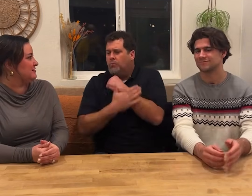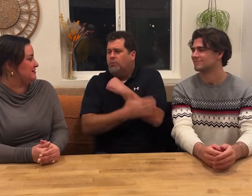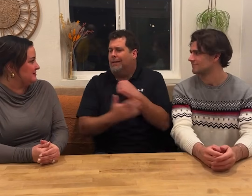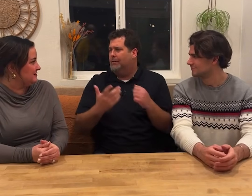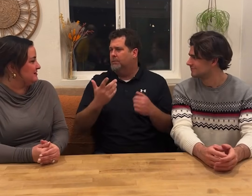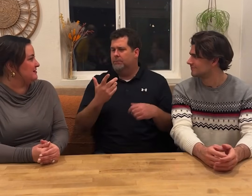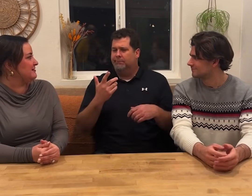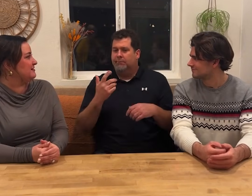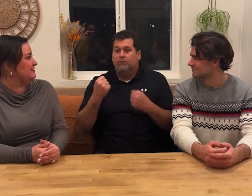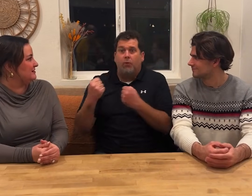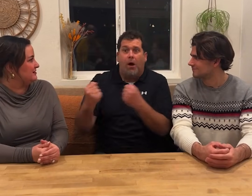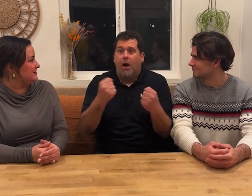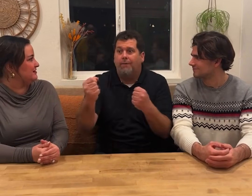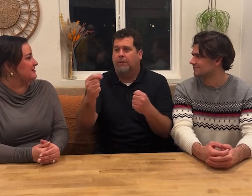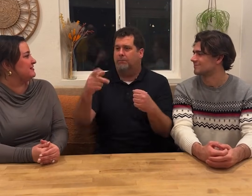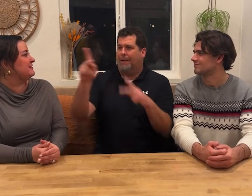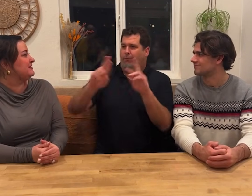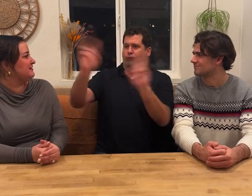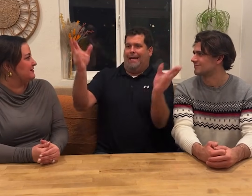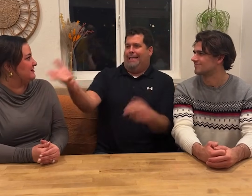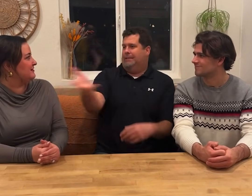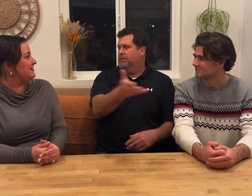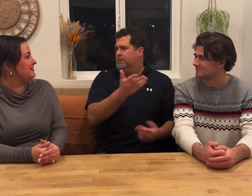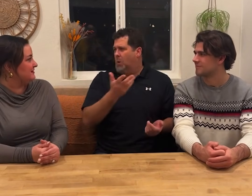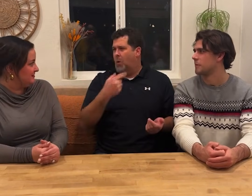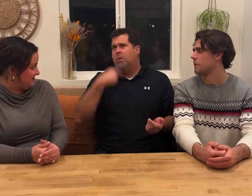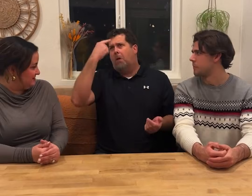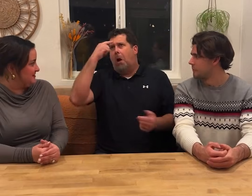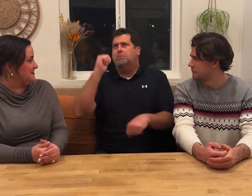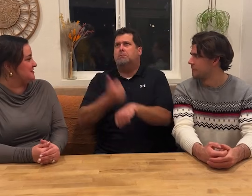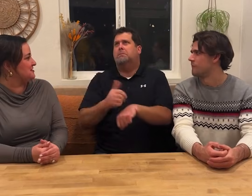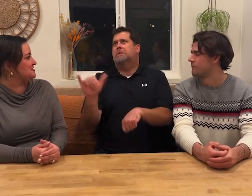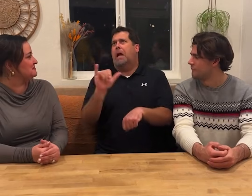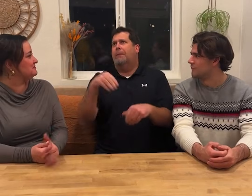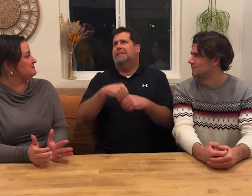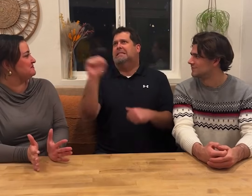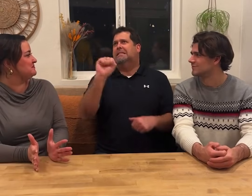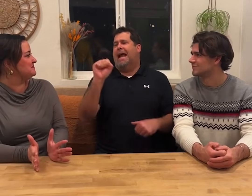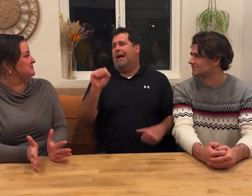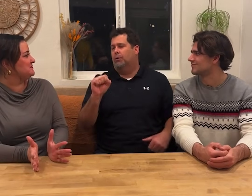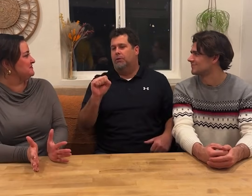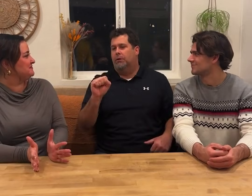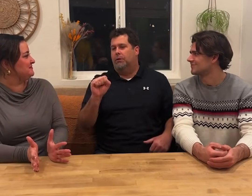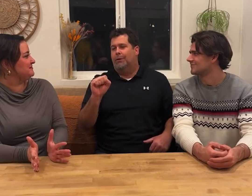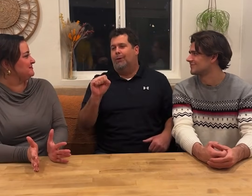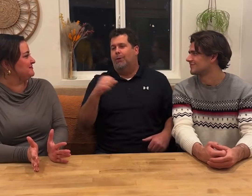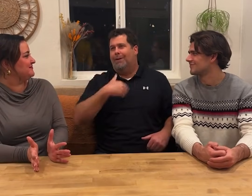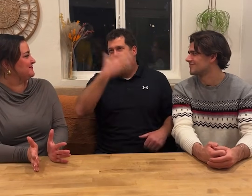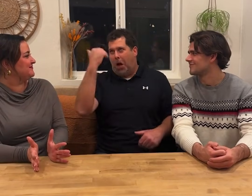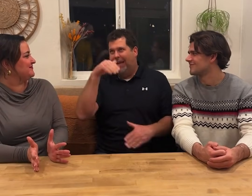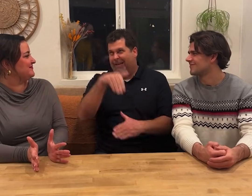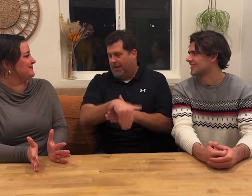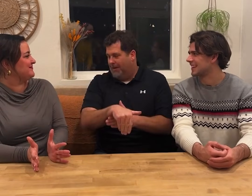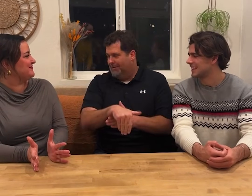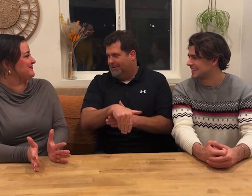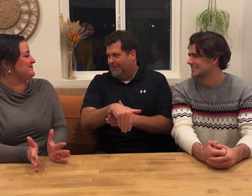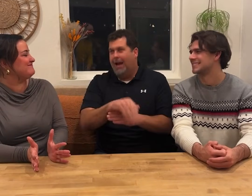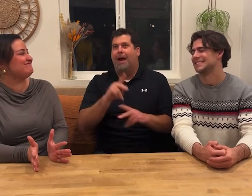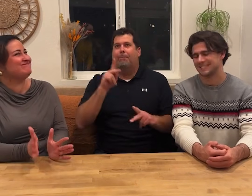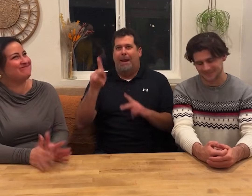were people in other countries as we were driving around. There were people ready. We thought it would be the same setup in Seattle, and that wasn't the case. And we forgot it was